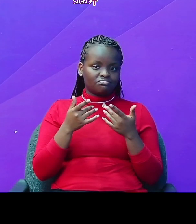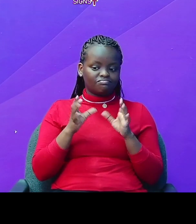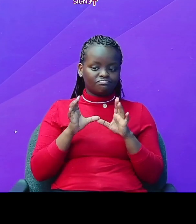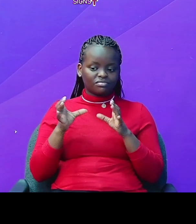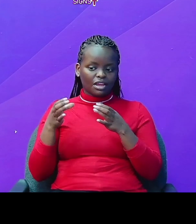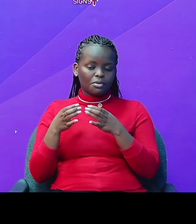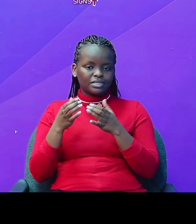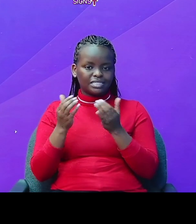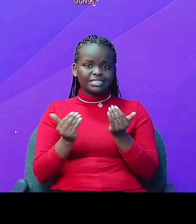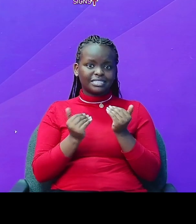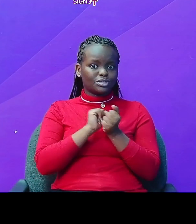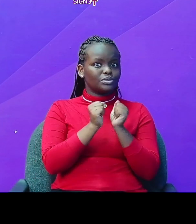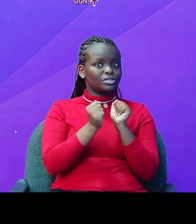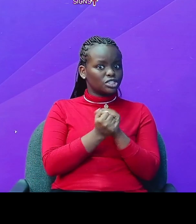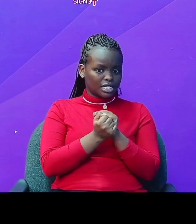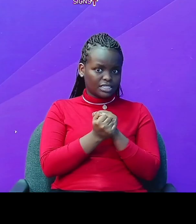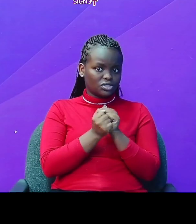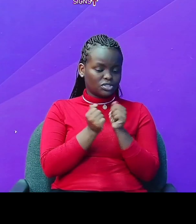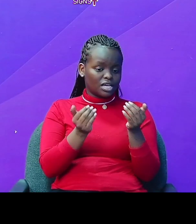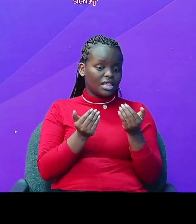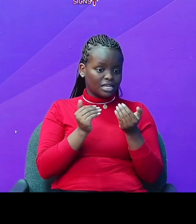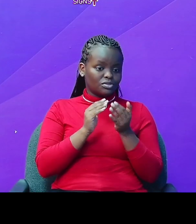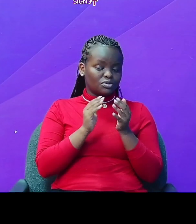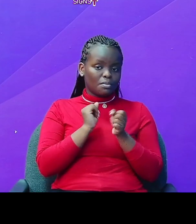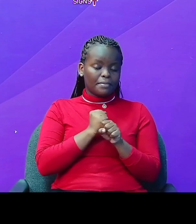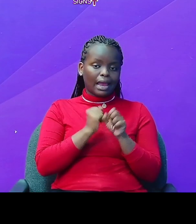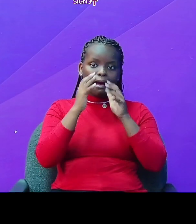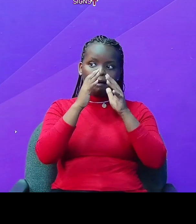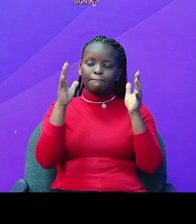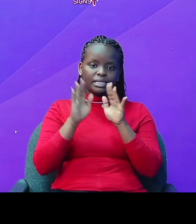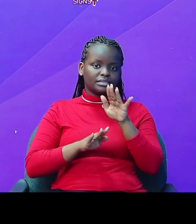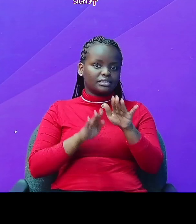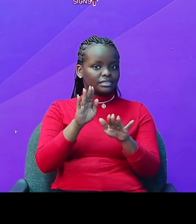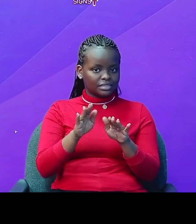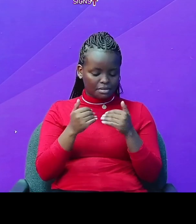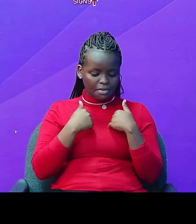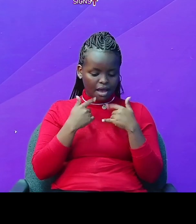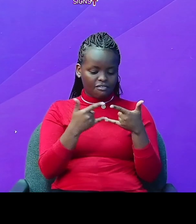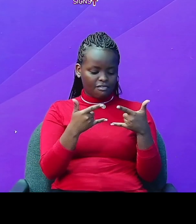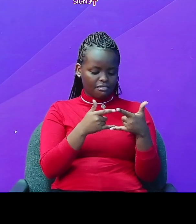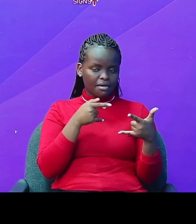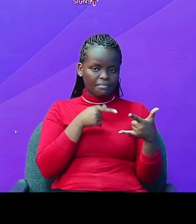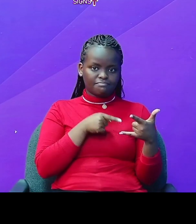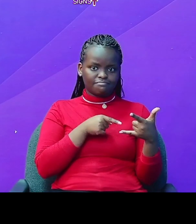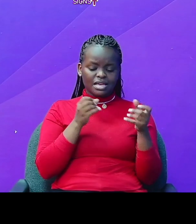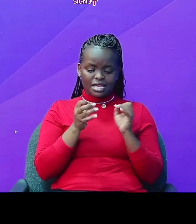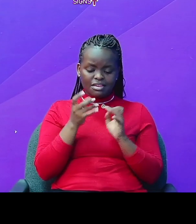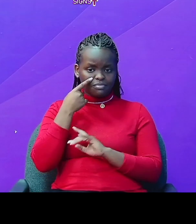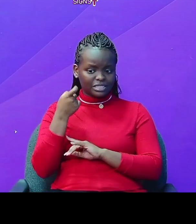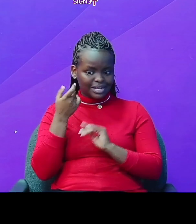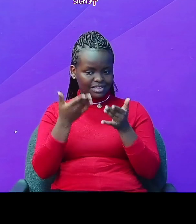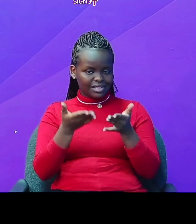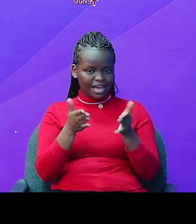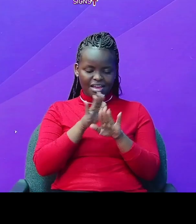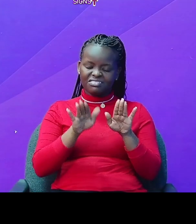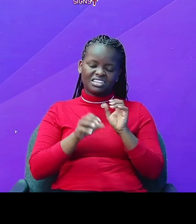to change, needs to make a big step. And there is that gap. So if Michelle is there, everything is